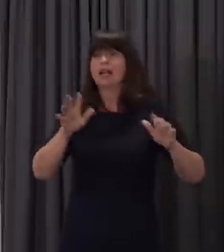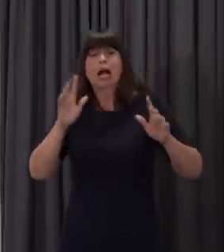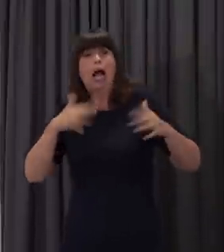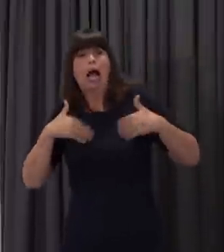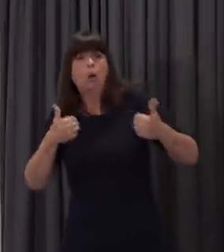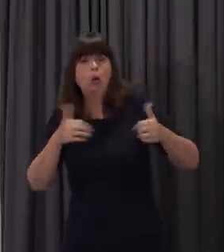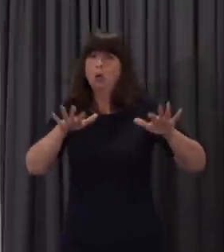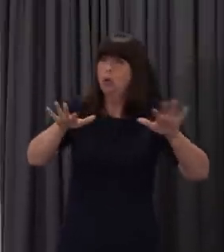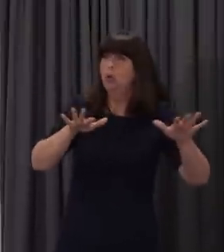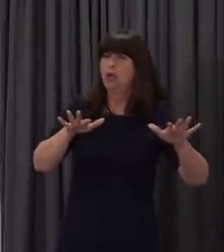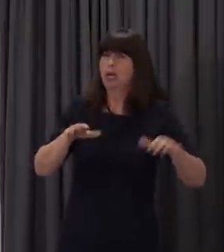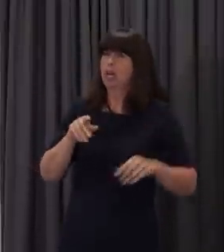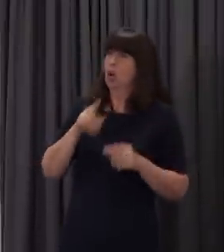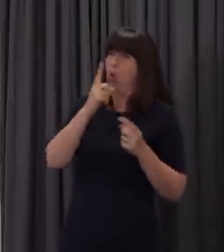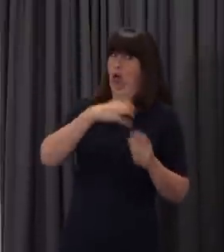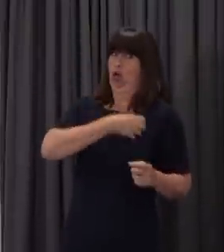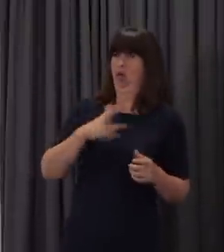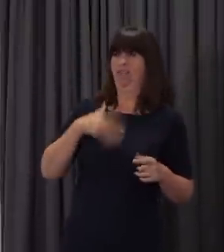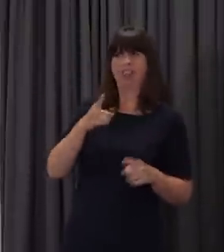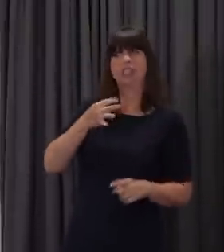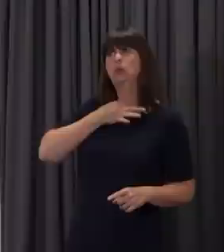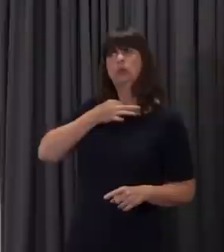for what they say is risking lives. What do you say to that?